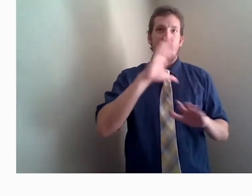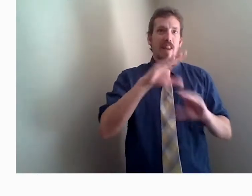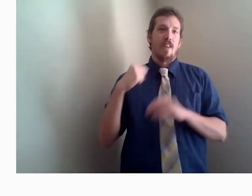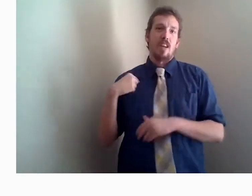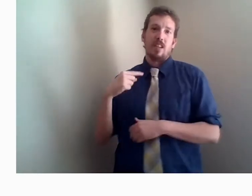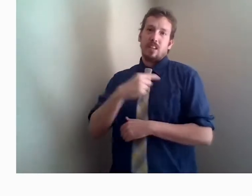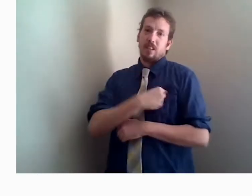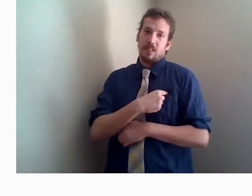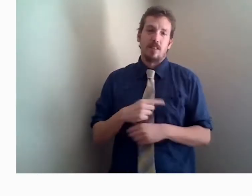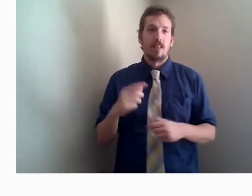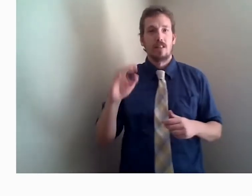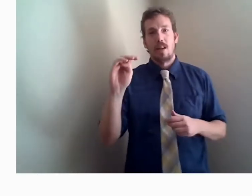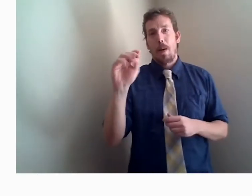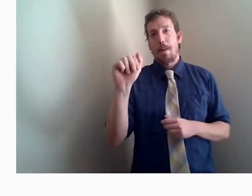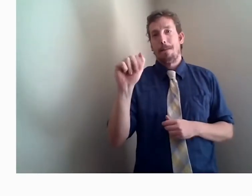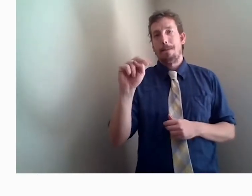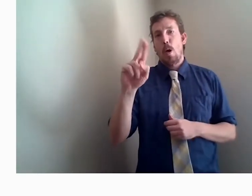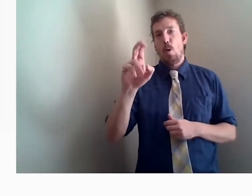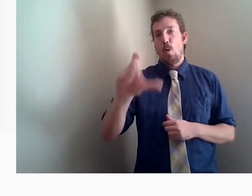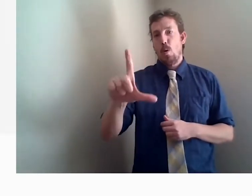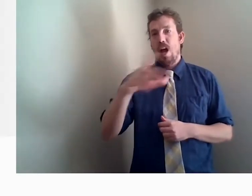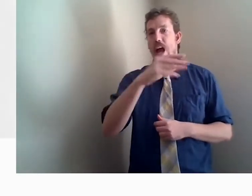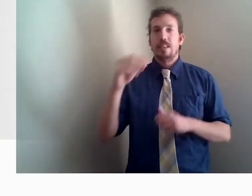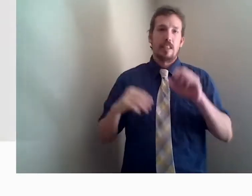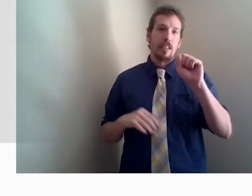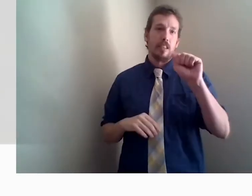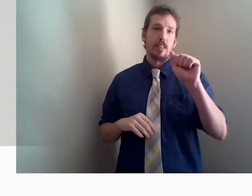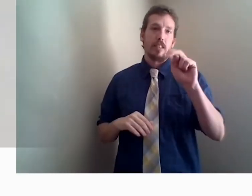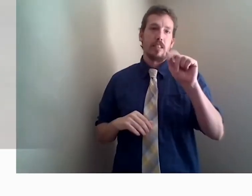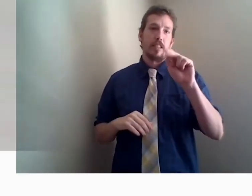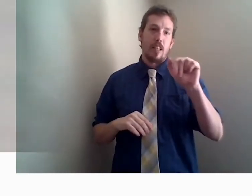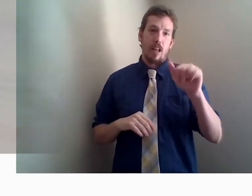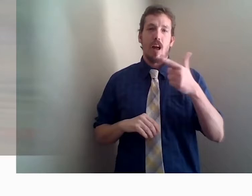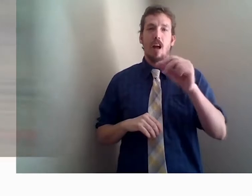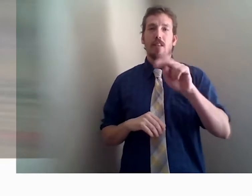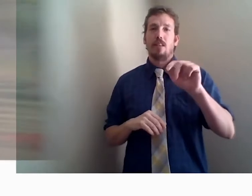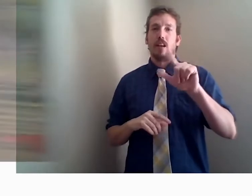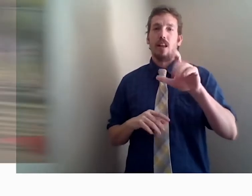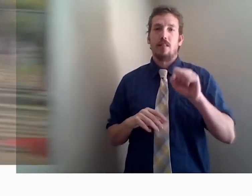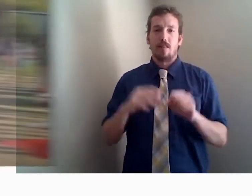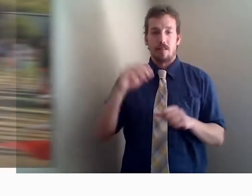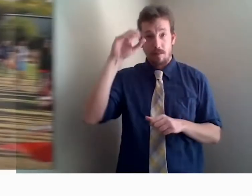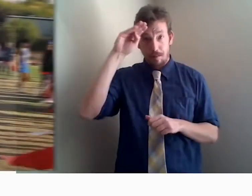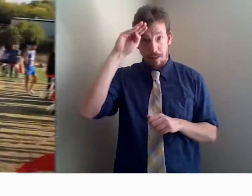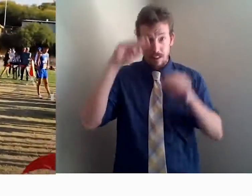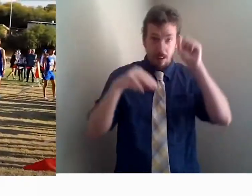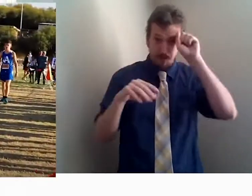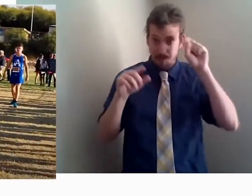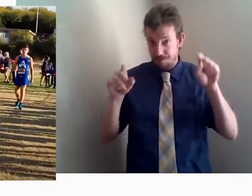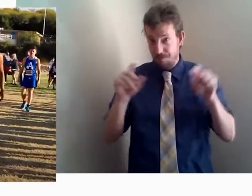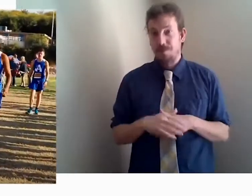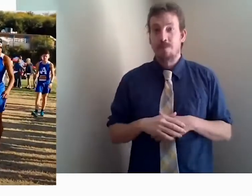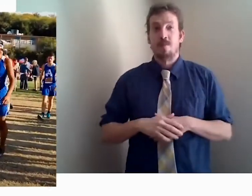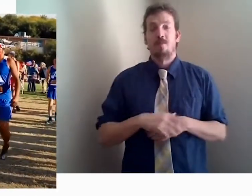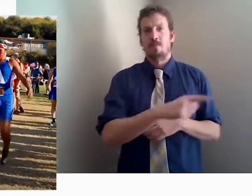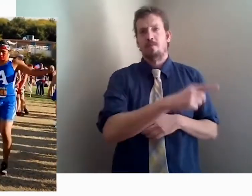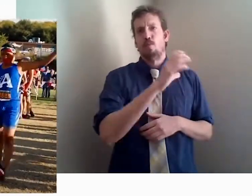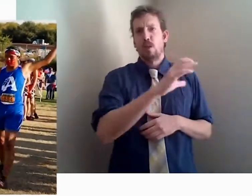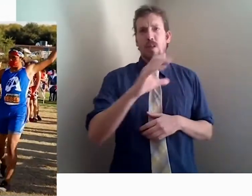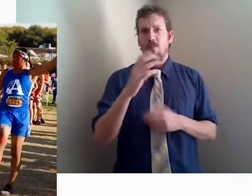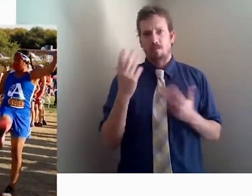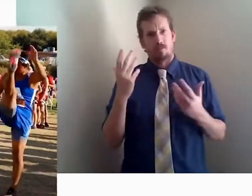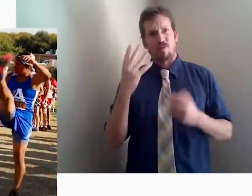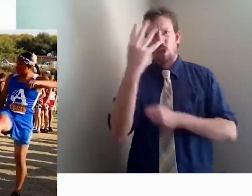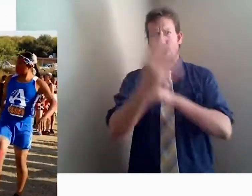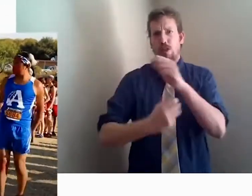I'd also like to recognize and thank 2 of our seniors who will be leaving us this year, Manuel and Santana Gonzalez. Manuel